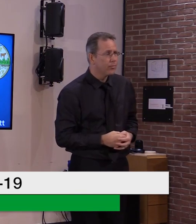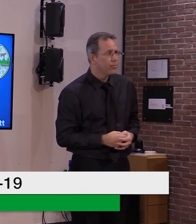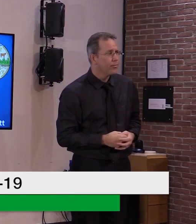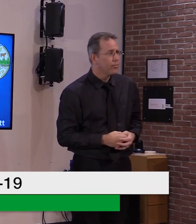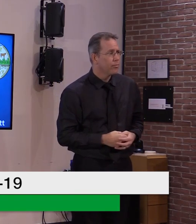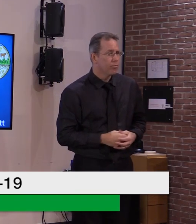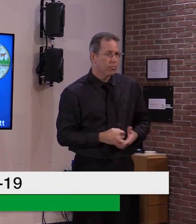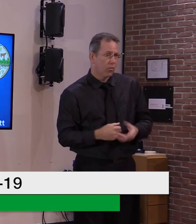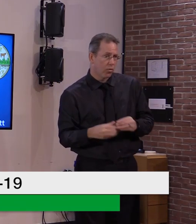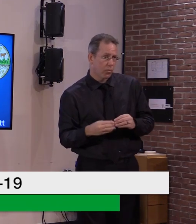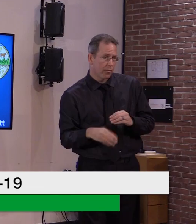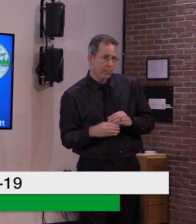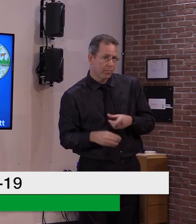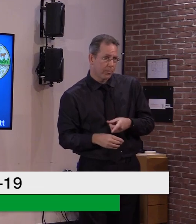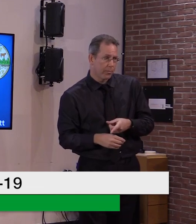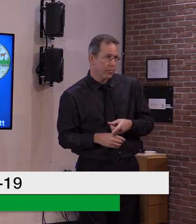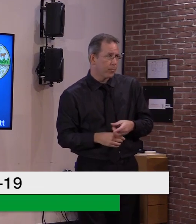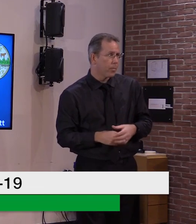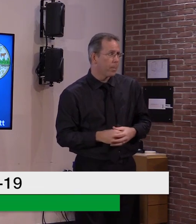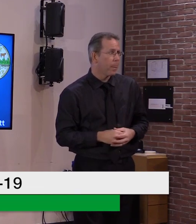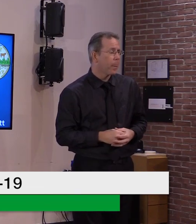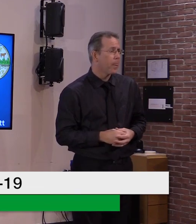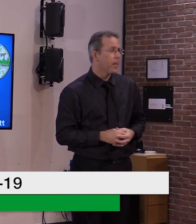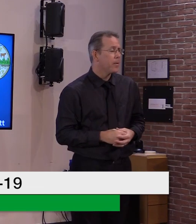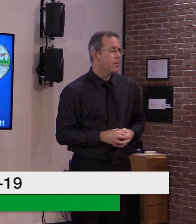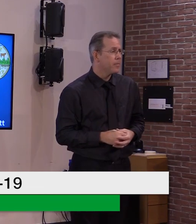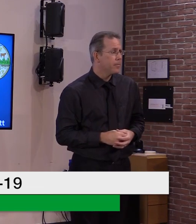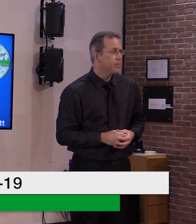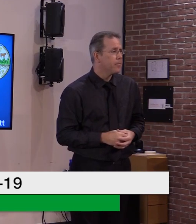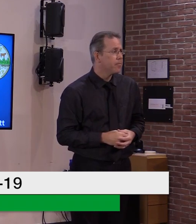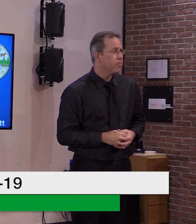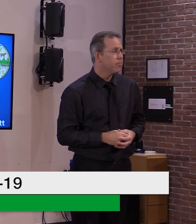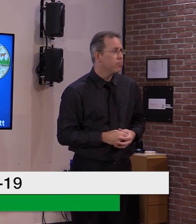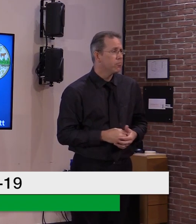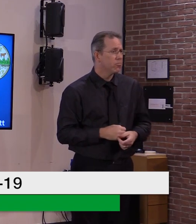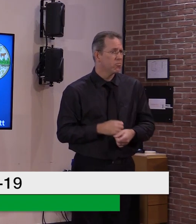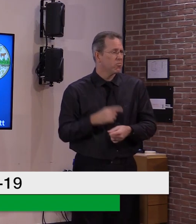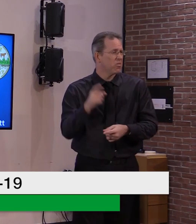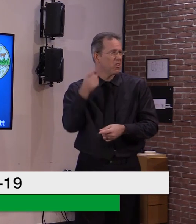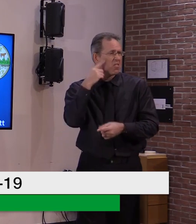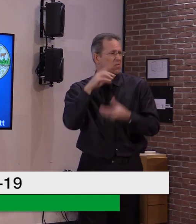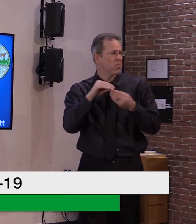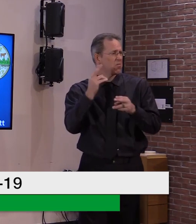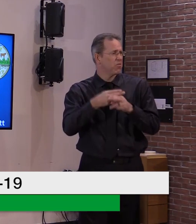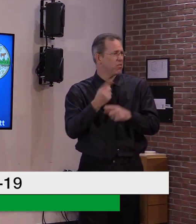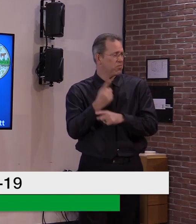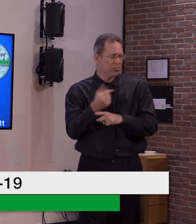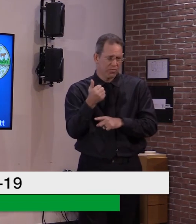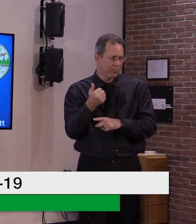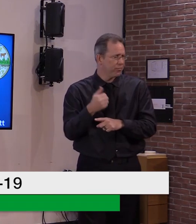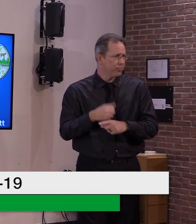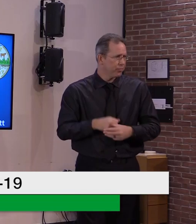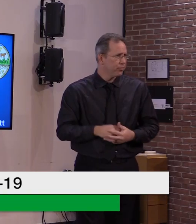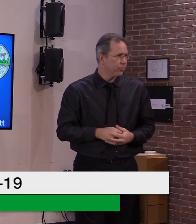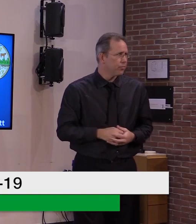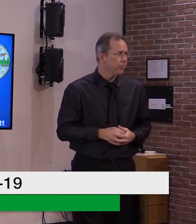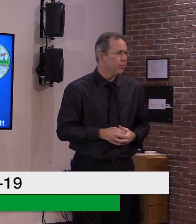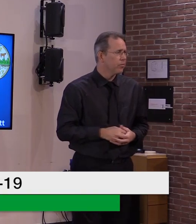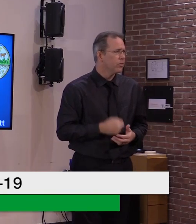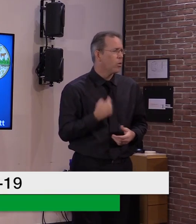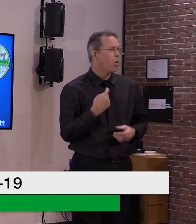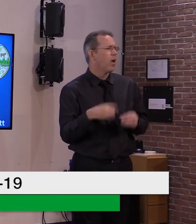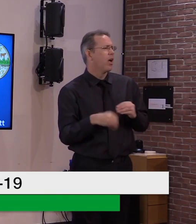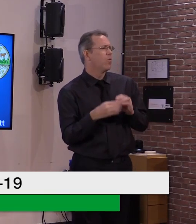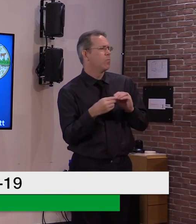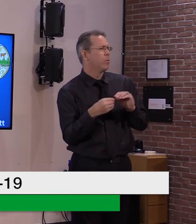uh governor i think you hit on all the major points i would simply add um that you know unfortunately uh i think